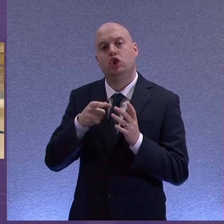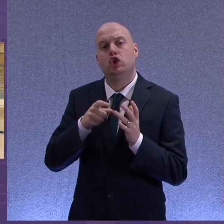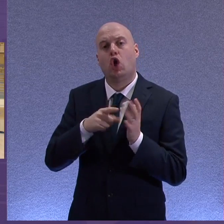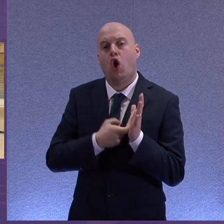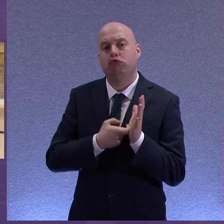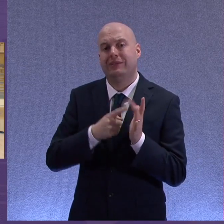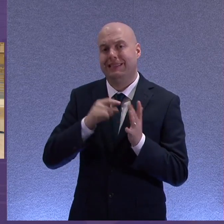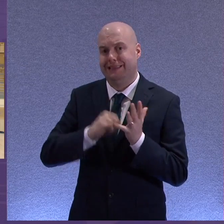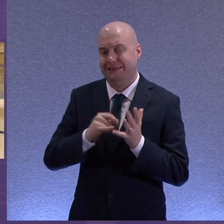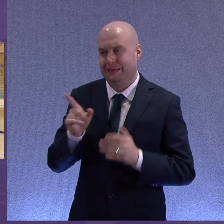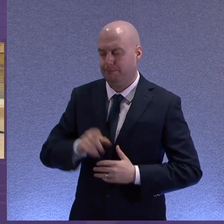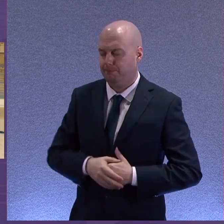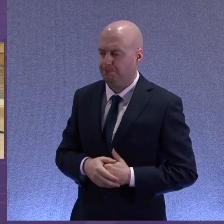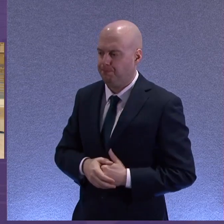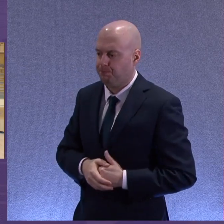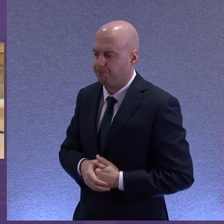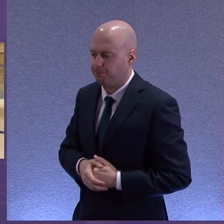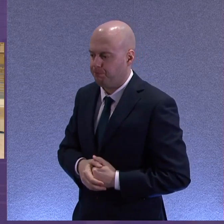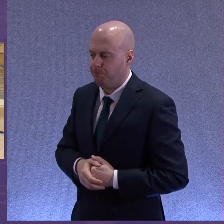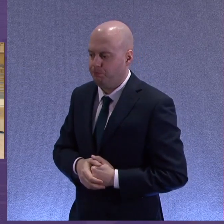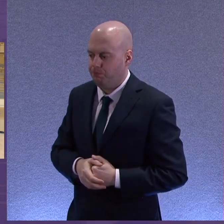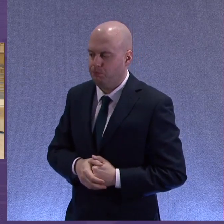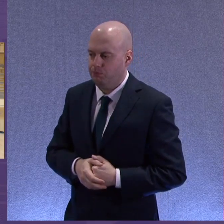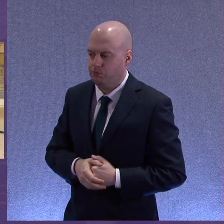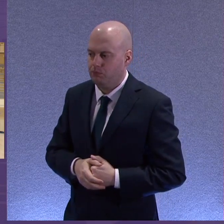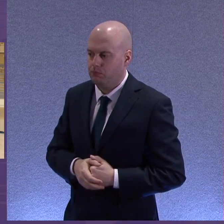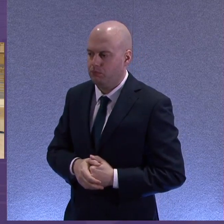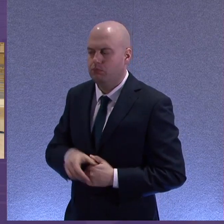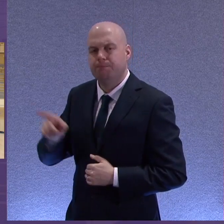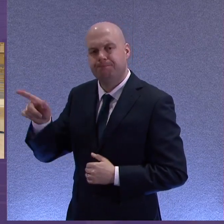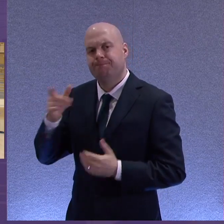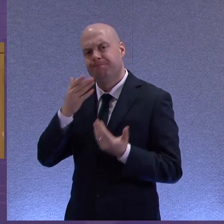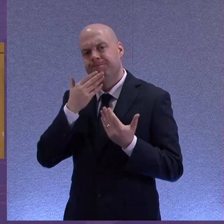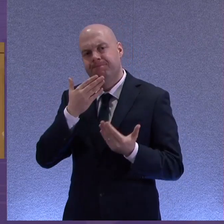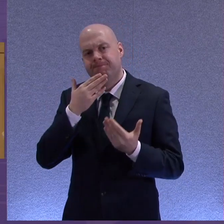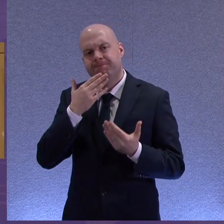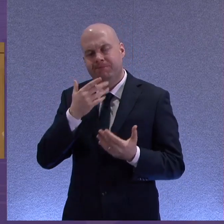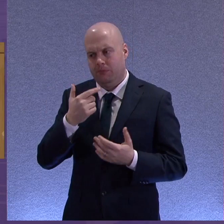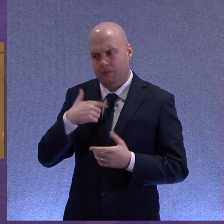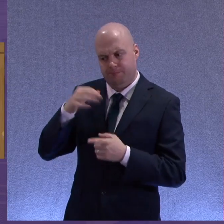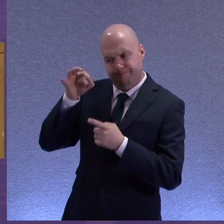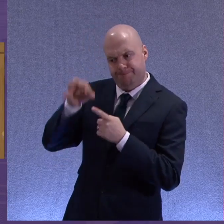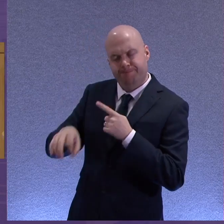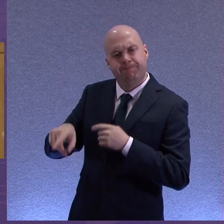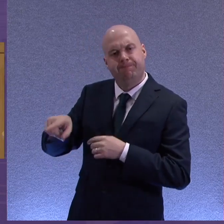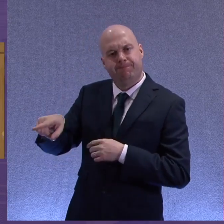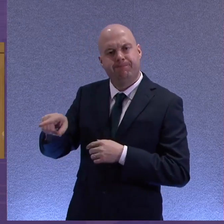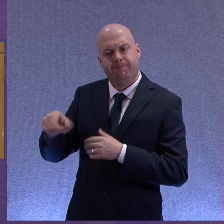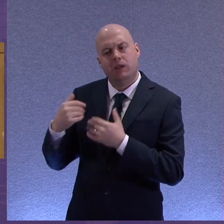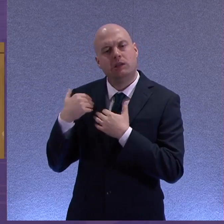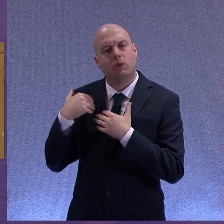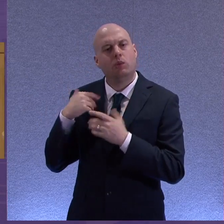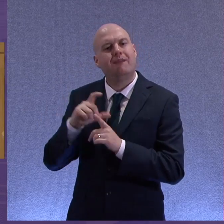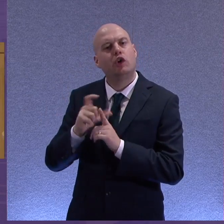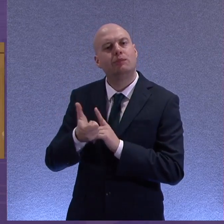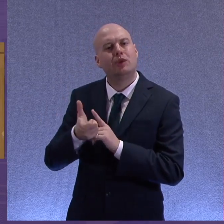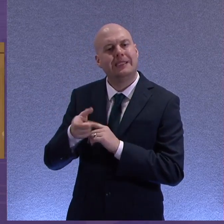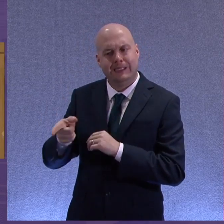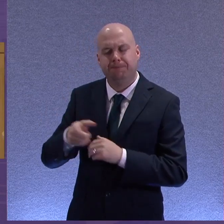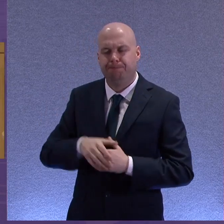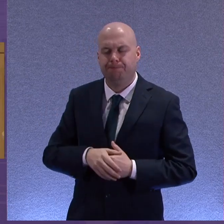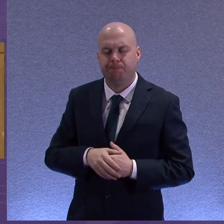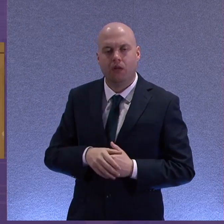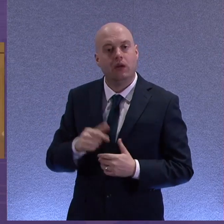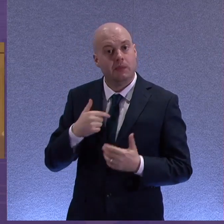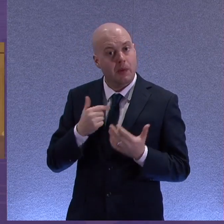Fraser. Thank you, Presiding Officer. It's for the Cabinet Secretary for Communities. I welcome the announcement about the potential grocery